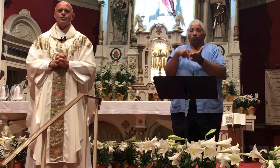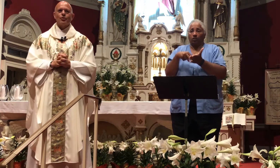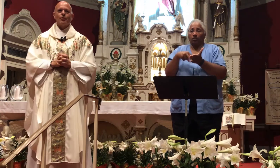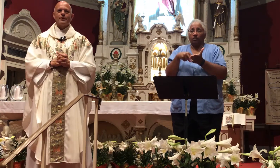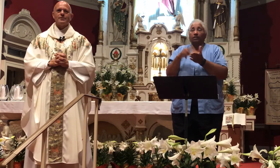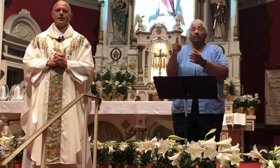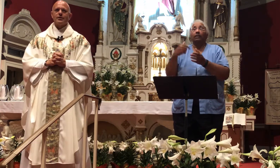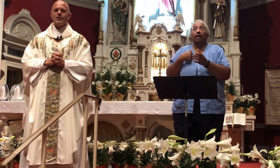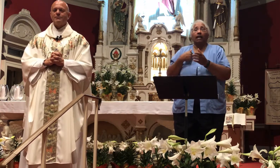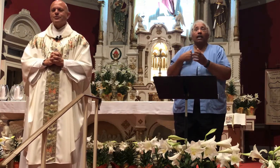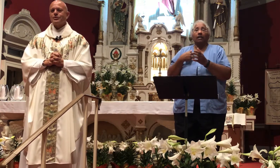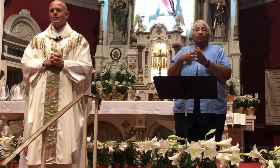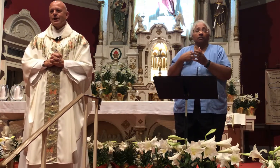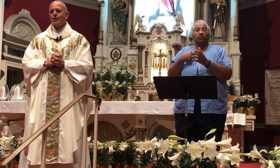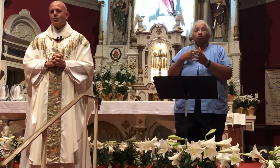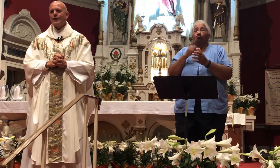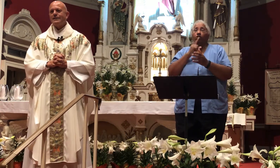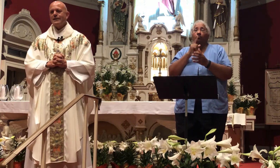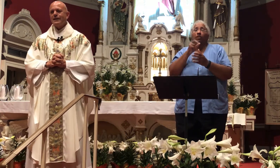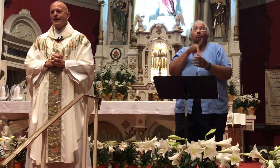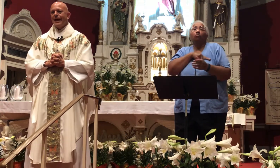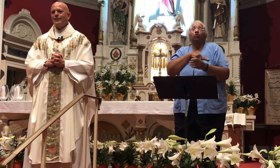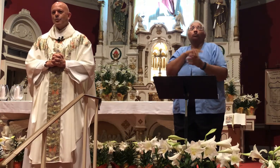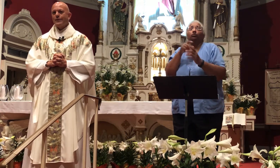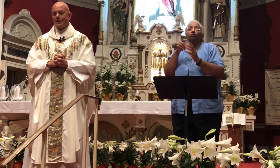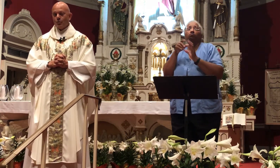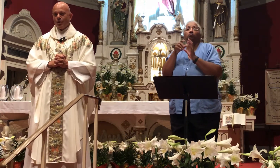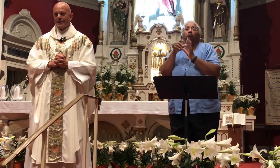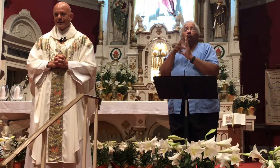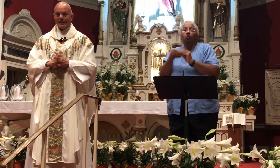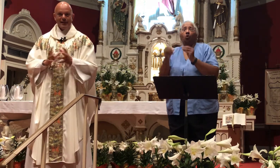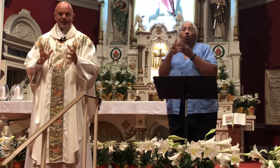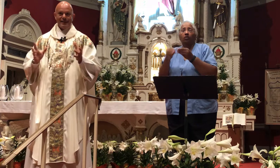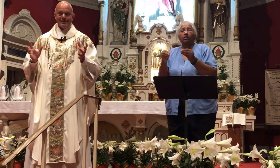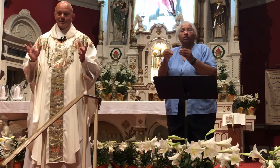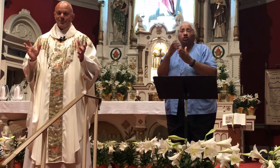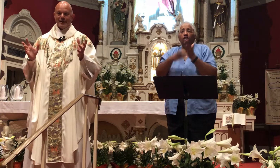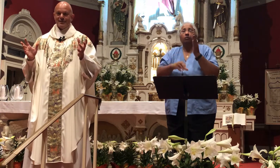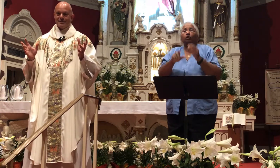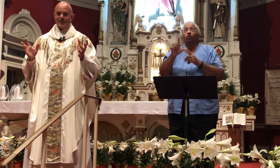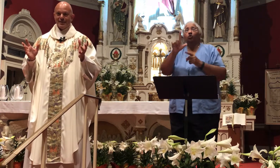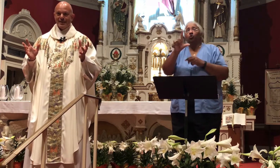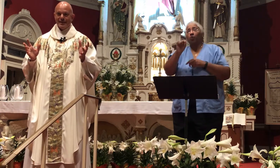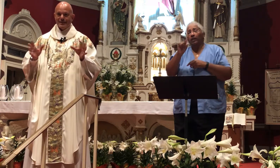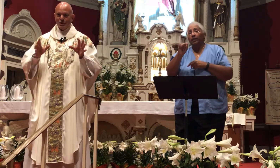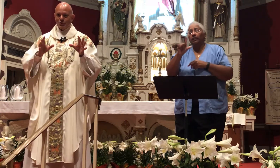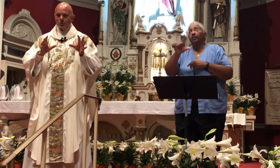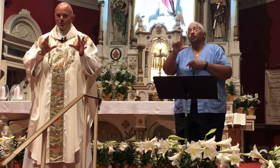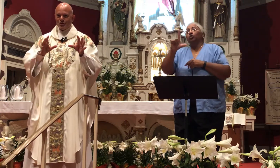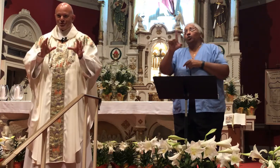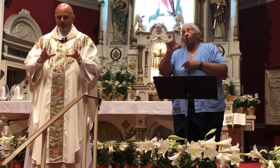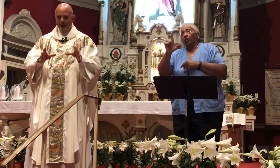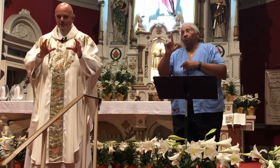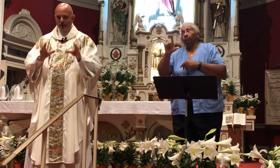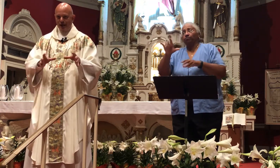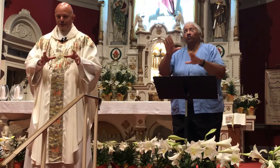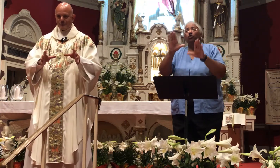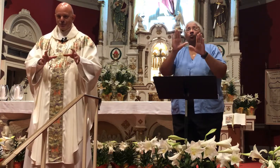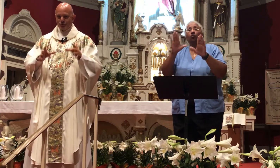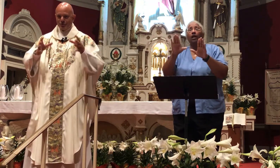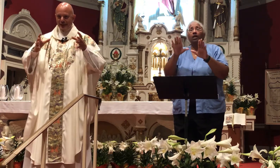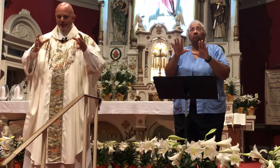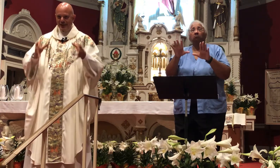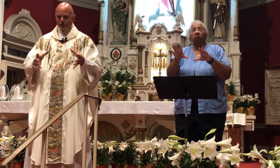intimate stories, chapters 20 and 21. And it's a great thing to just take